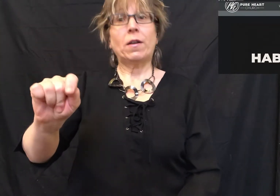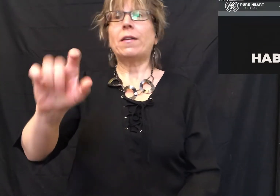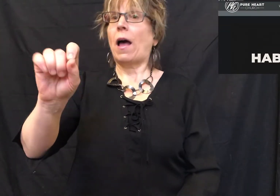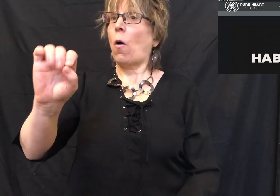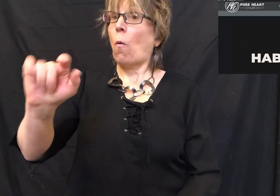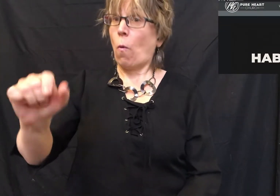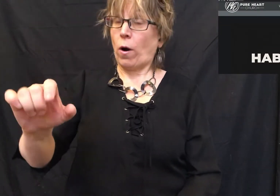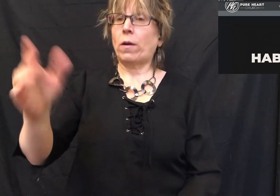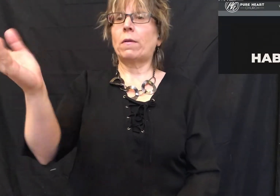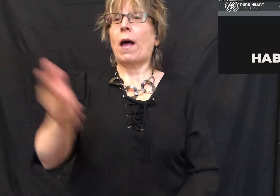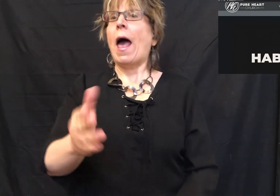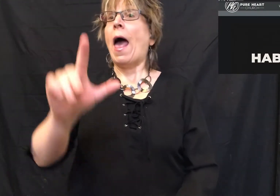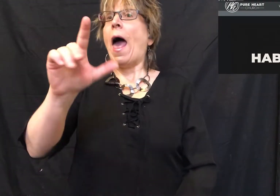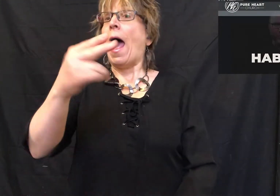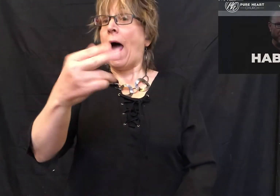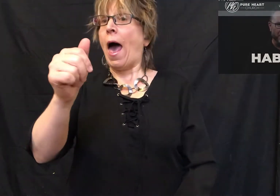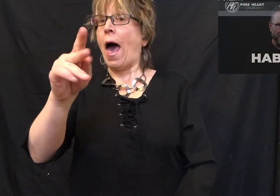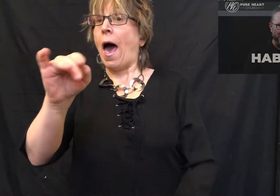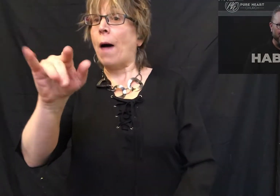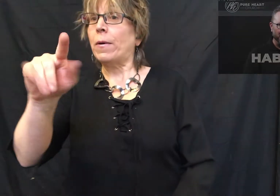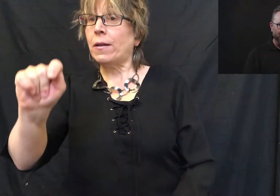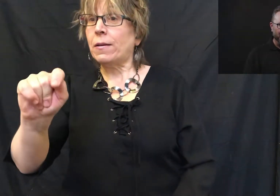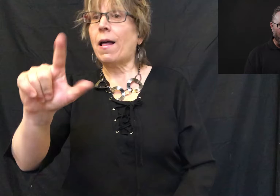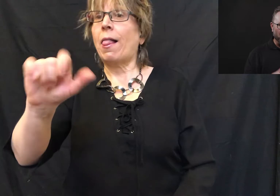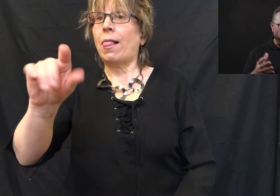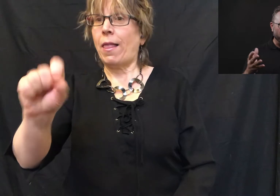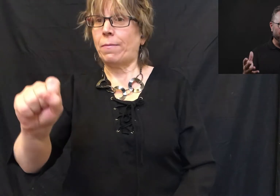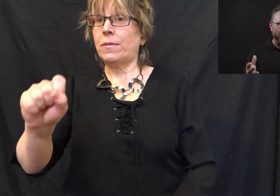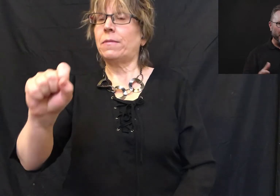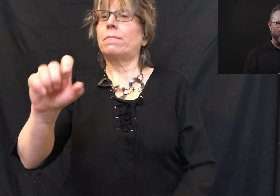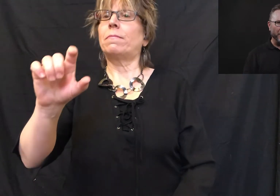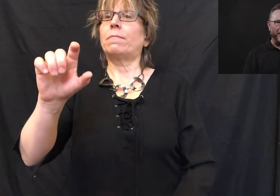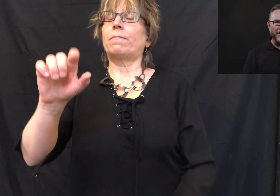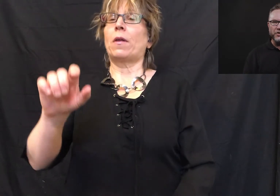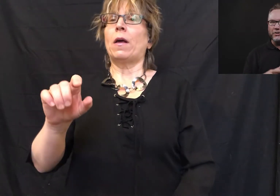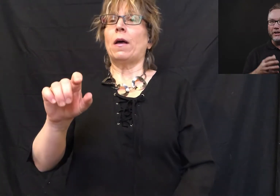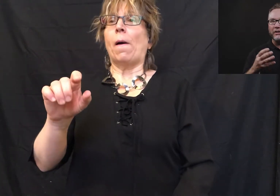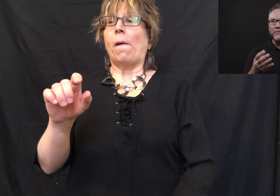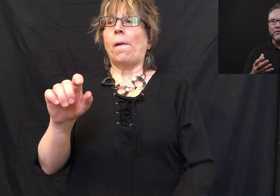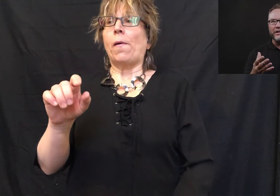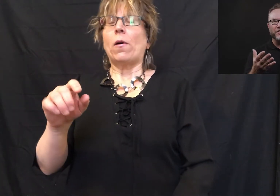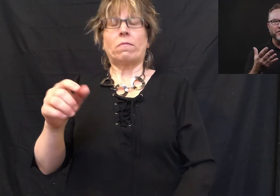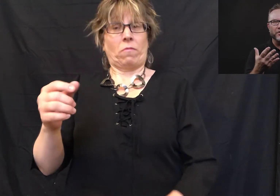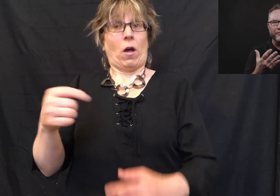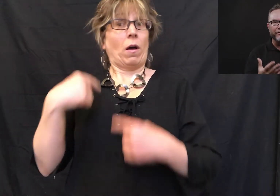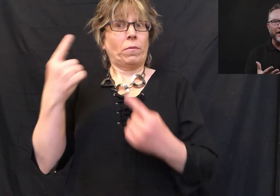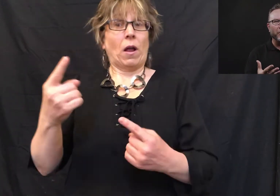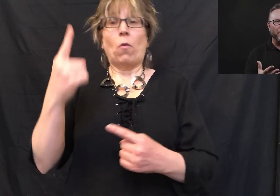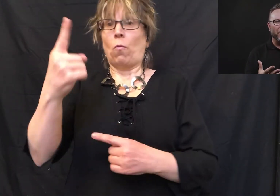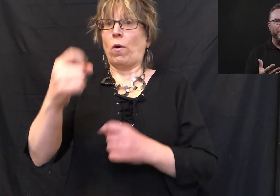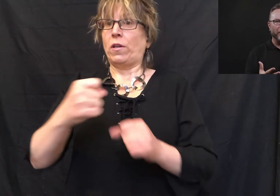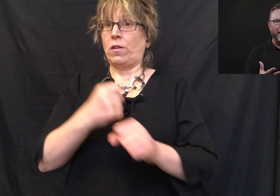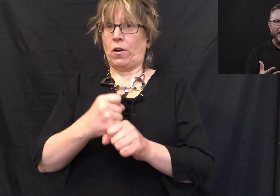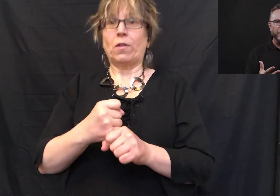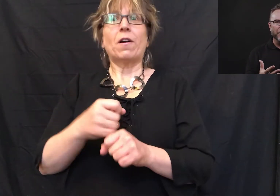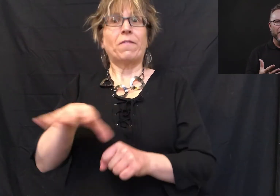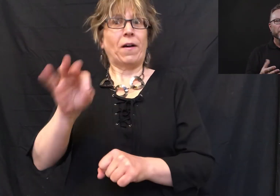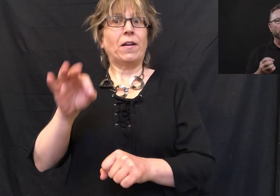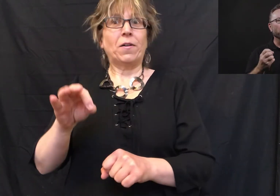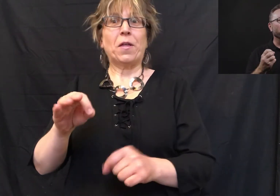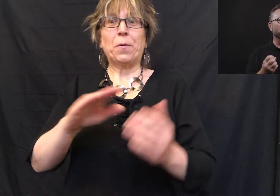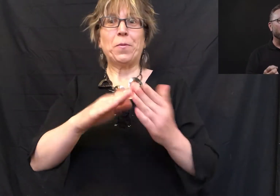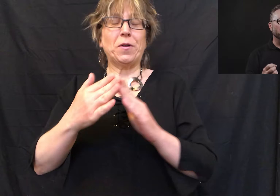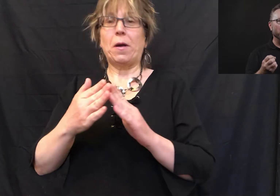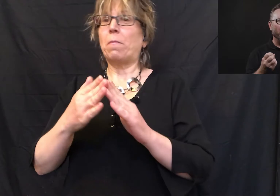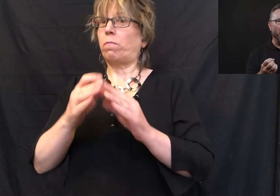pureheart.org/habitlabs to watch or listen to this new series. Also, we've found that over the last year, the community is such a vital part of our lives,